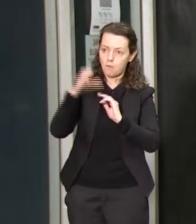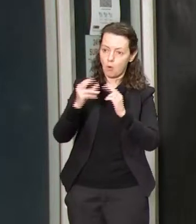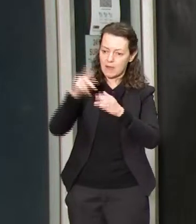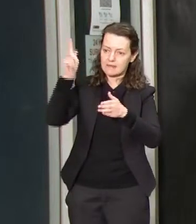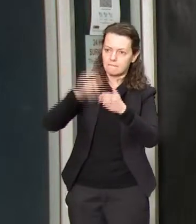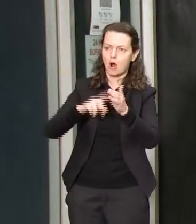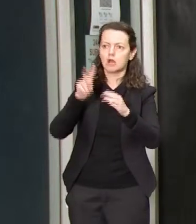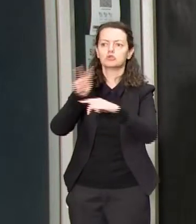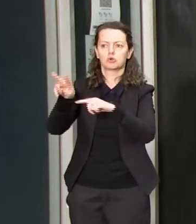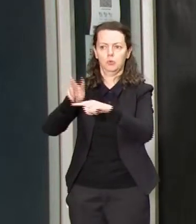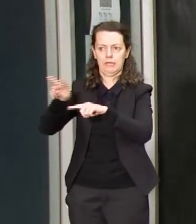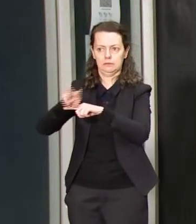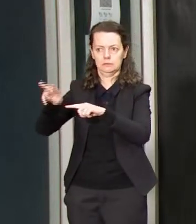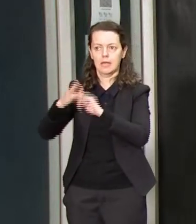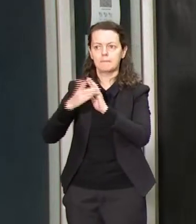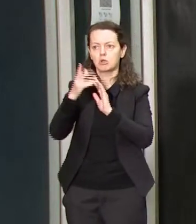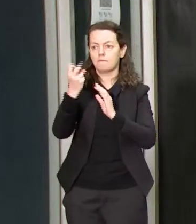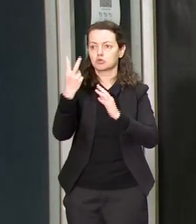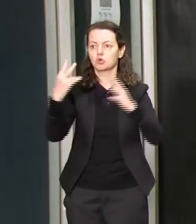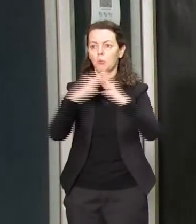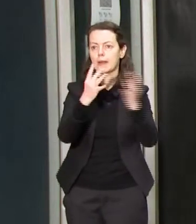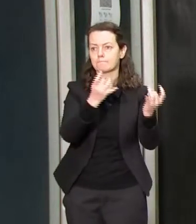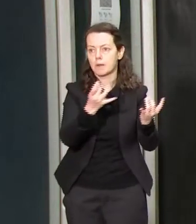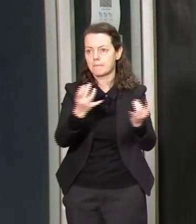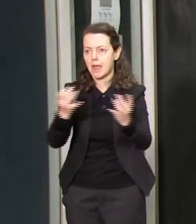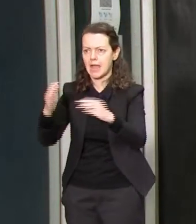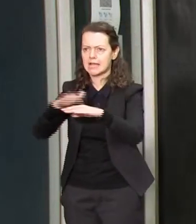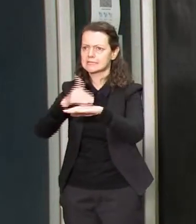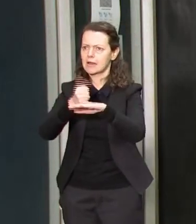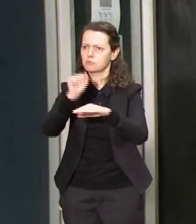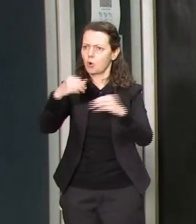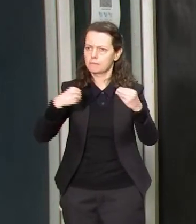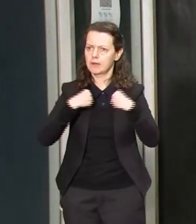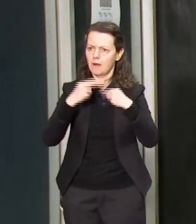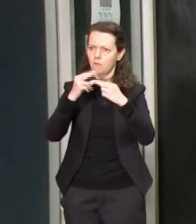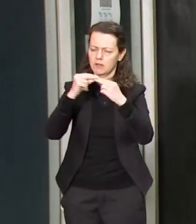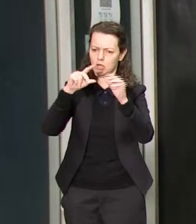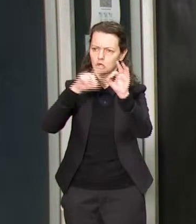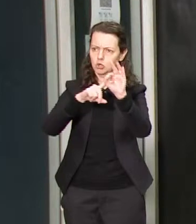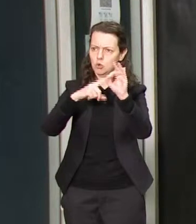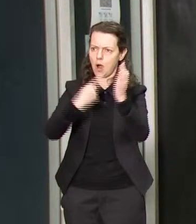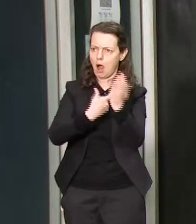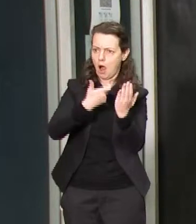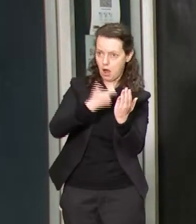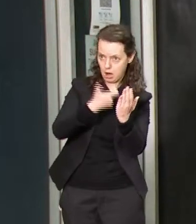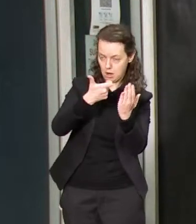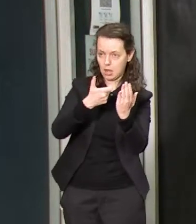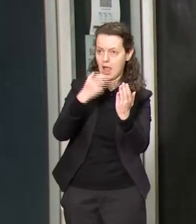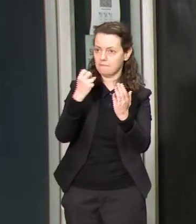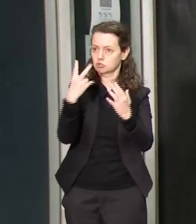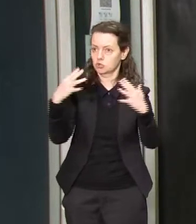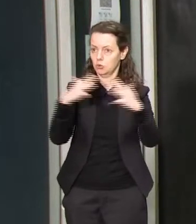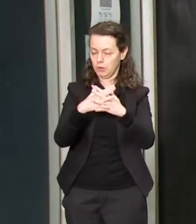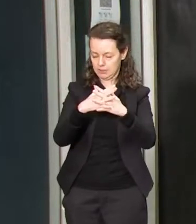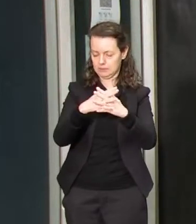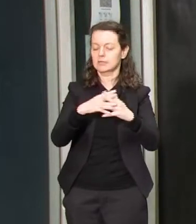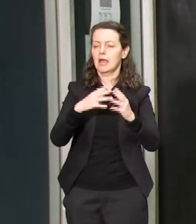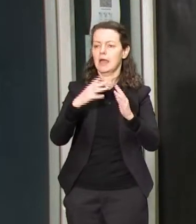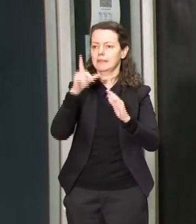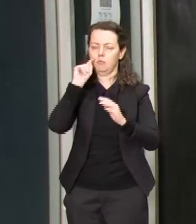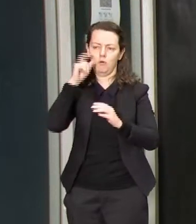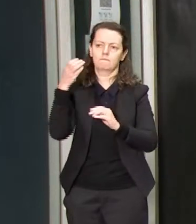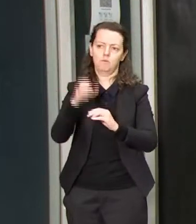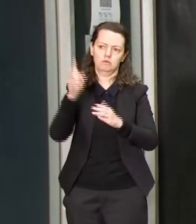many Victorians whose surgery was delayed due to the pandemic. So I want to advise the Victorian